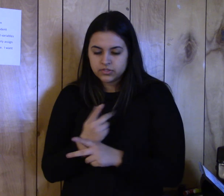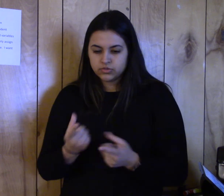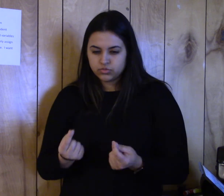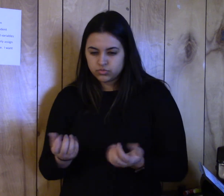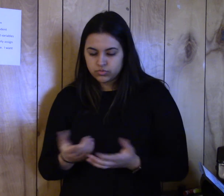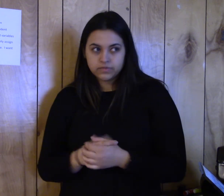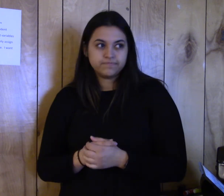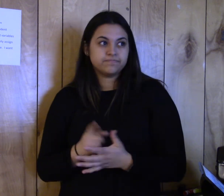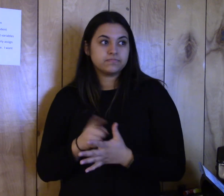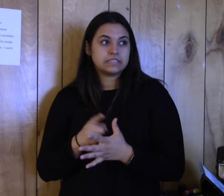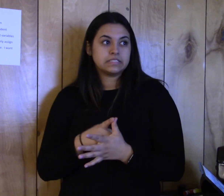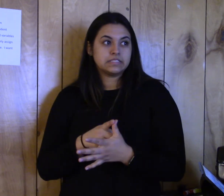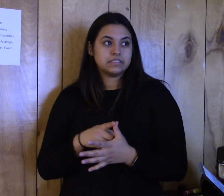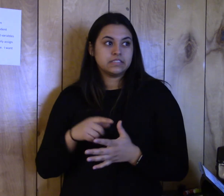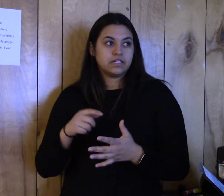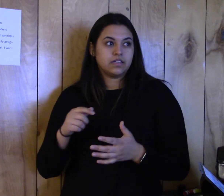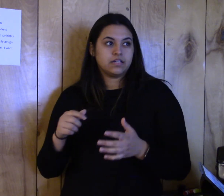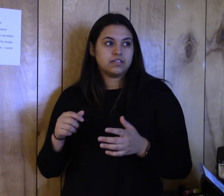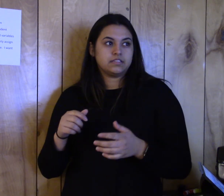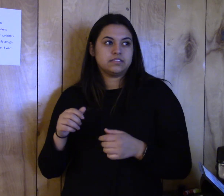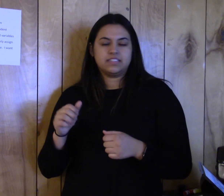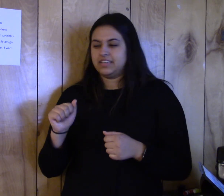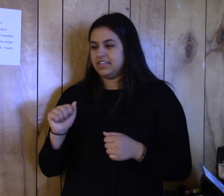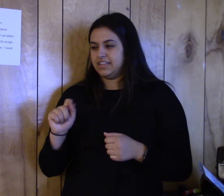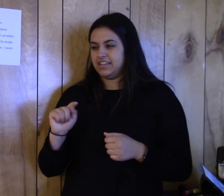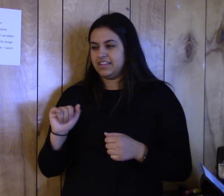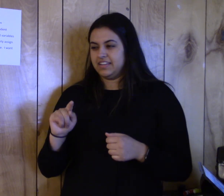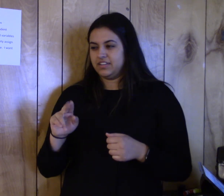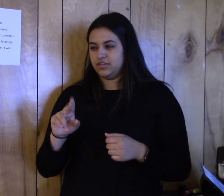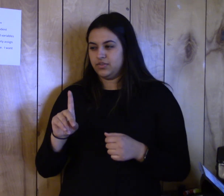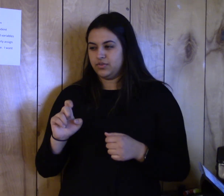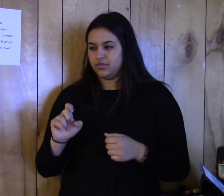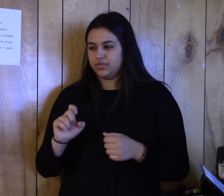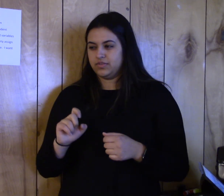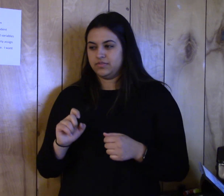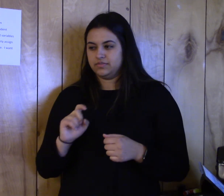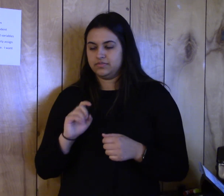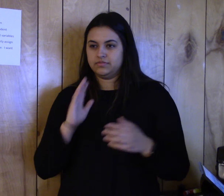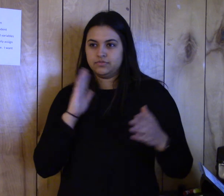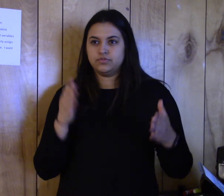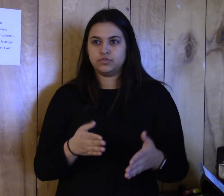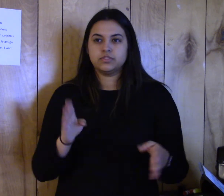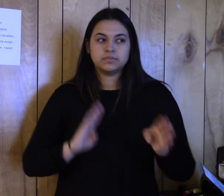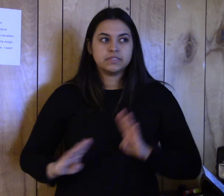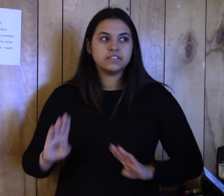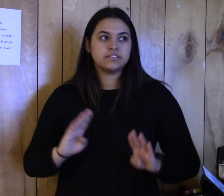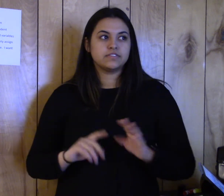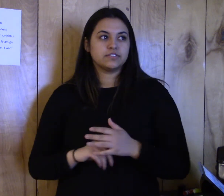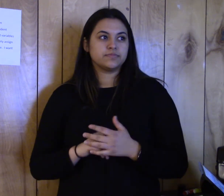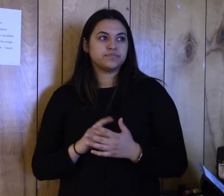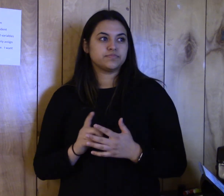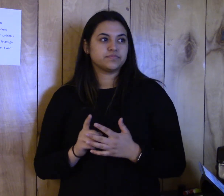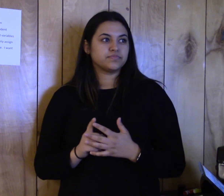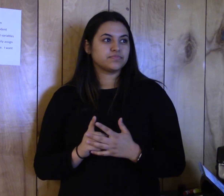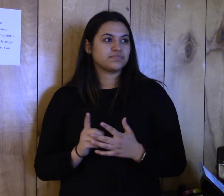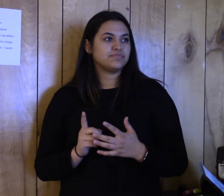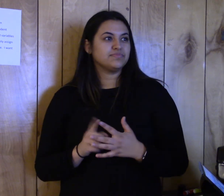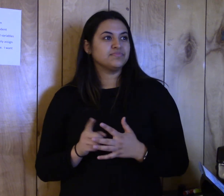which we've seen, the perceived norm, perceived behavioral control, behavioral intention, and behavior. All of those are going to be